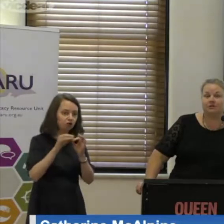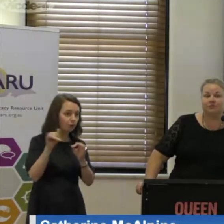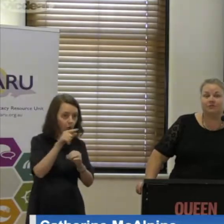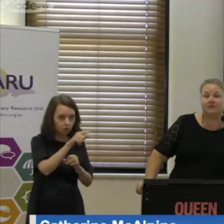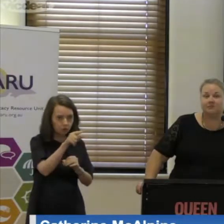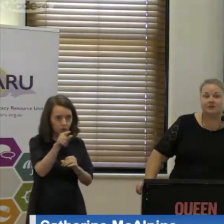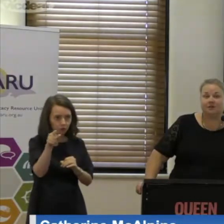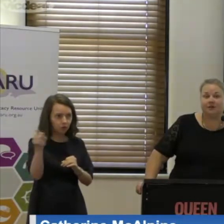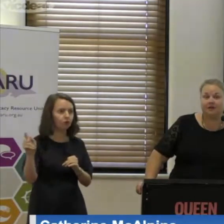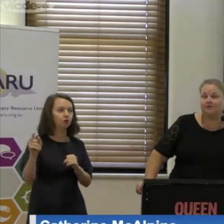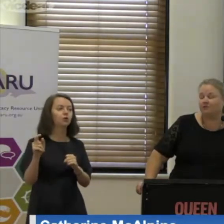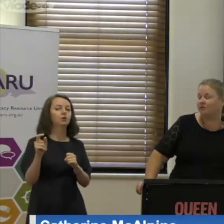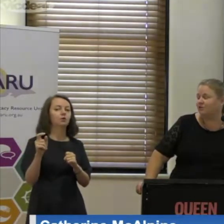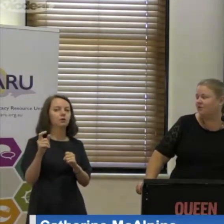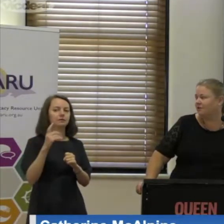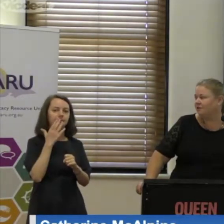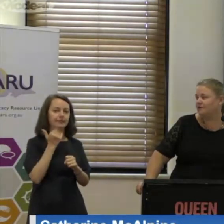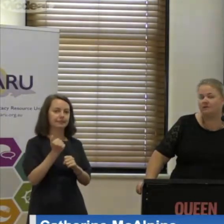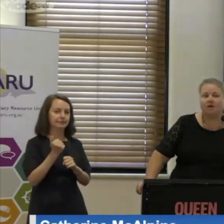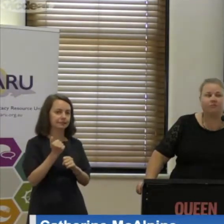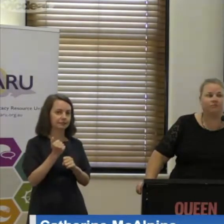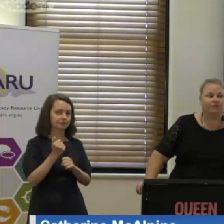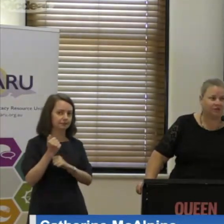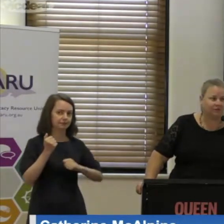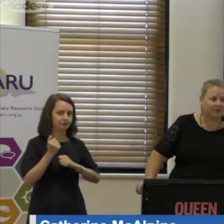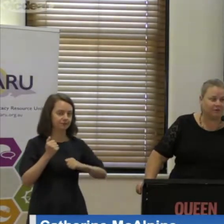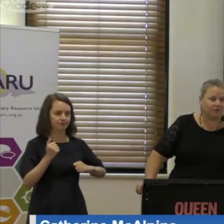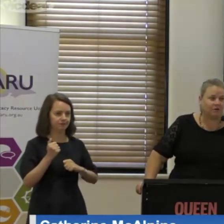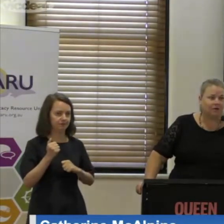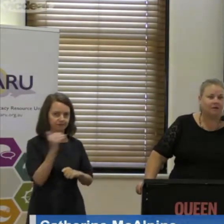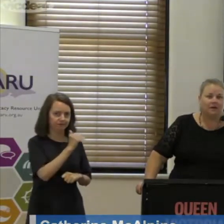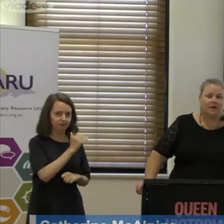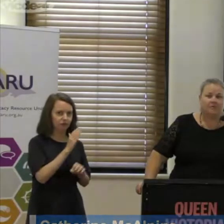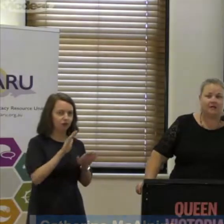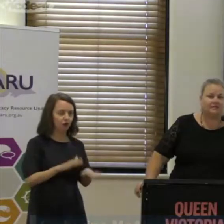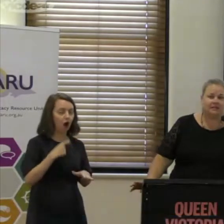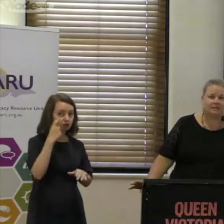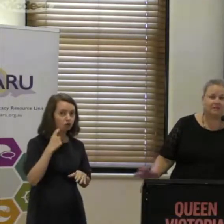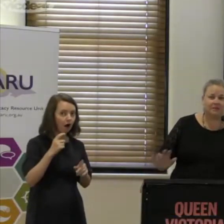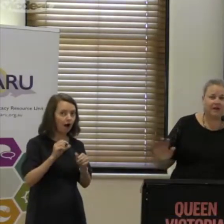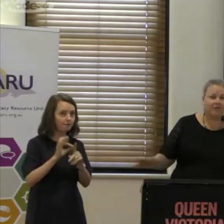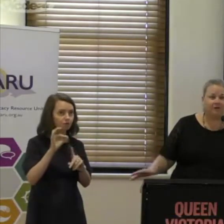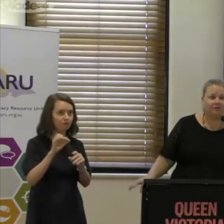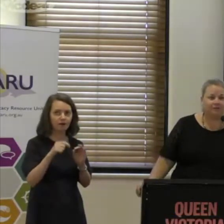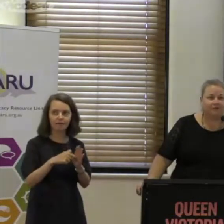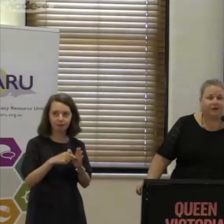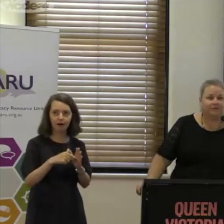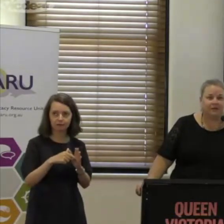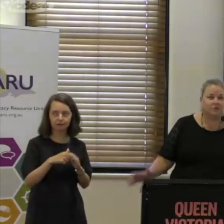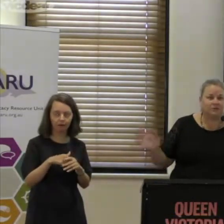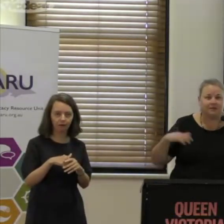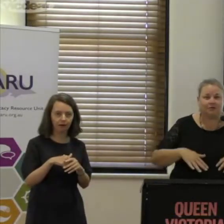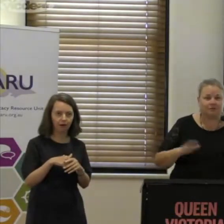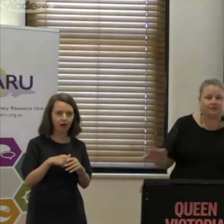else who needs me to slow down to not be shy? Because I genuinely am trying, but it seems to be about halfway through I